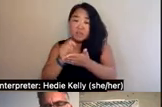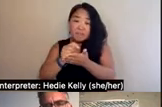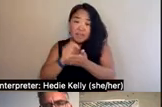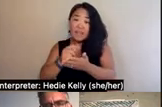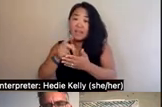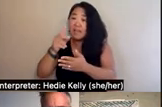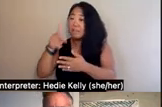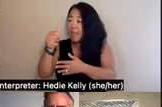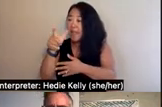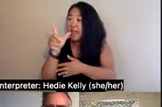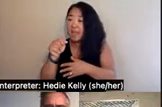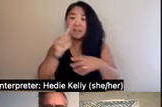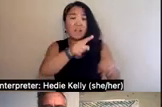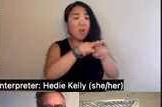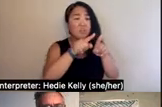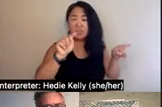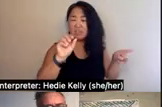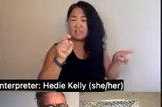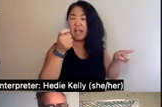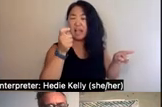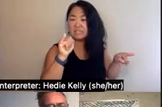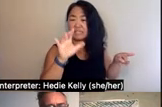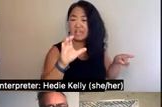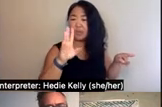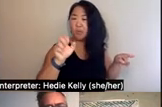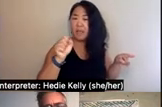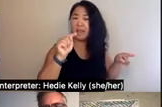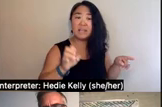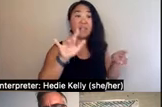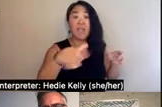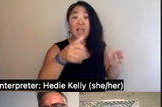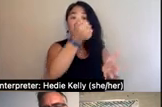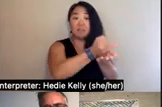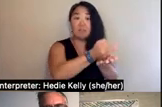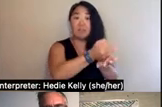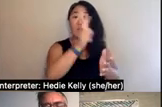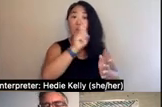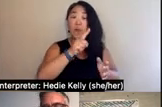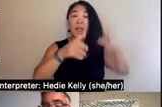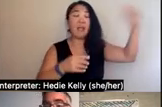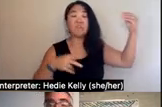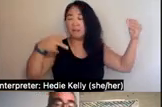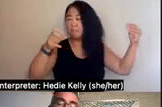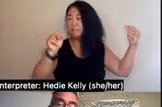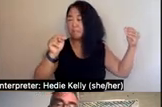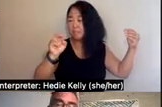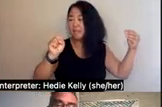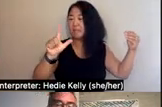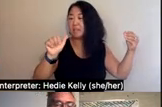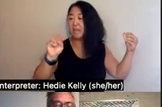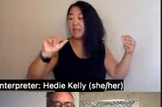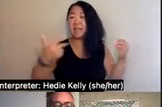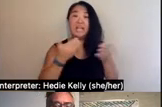and industrial sites. And this is now installed outside of the Independent Seaport Museum on Penn's Landing, right next to the ice cream